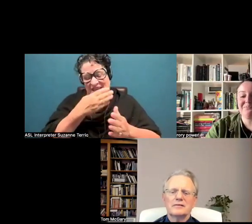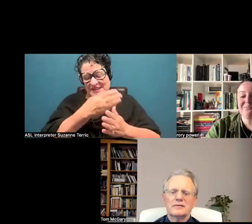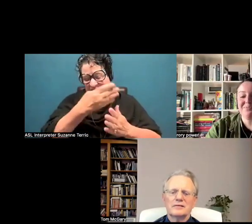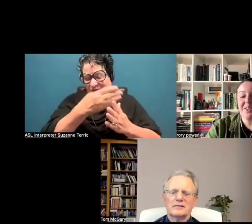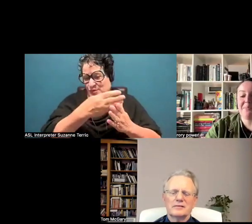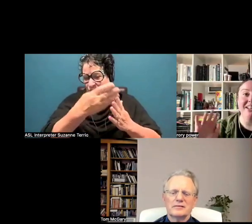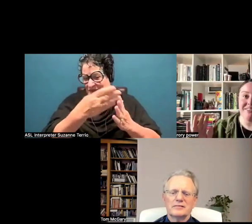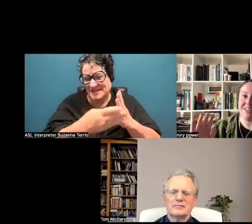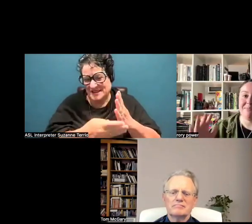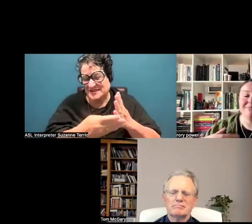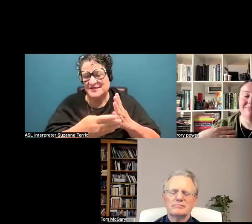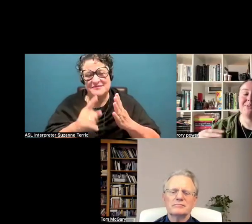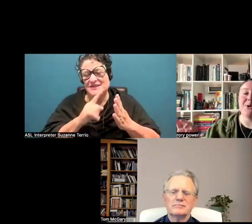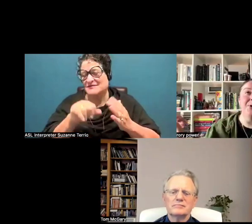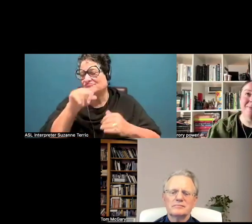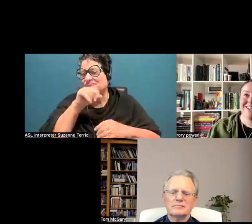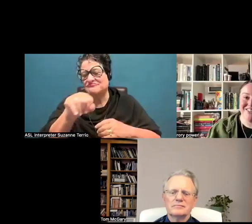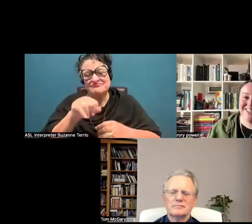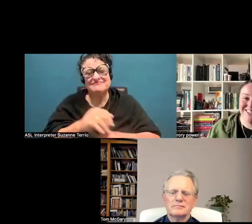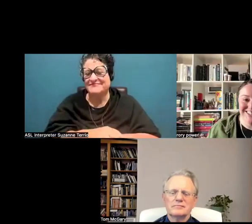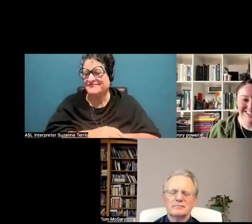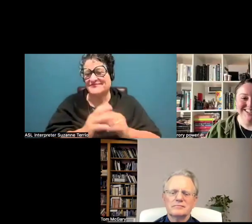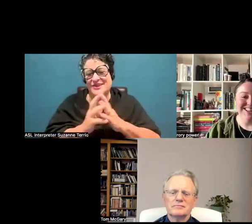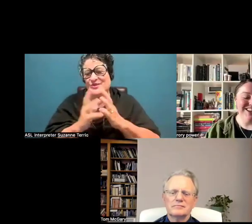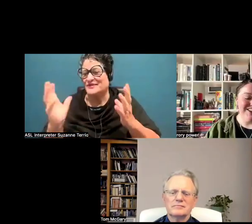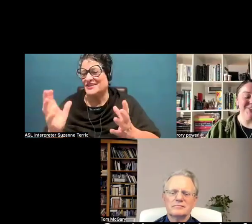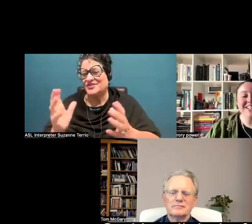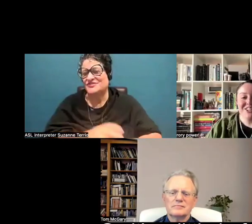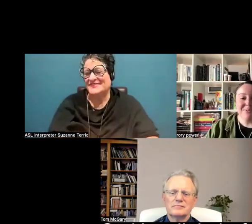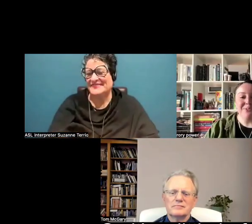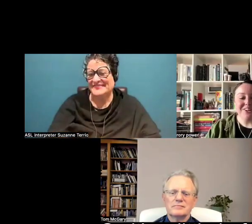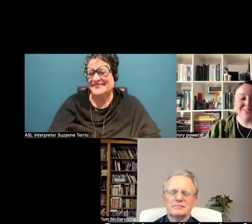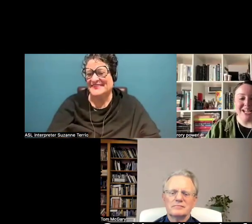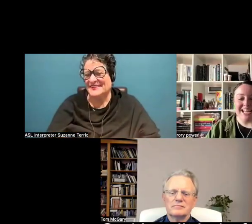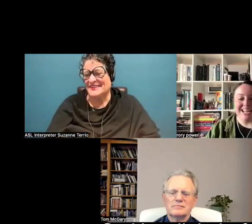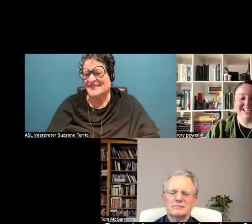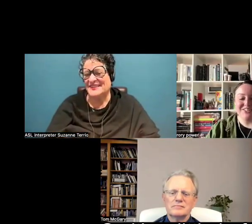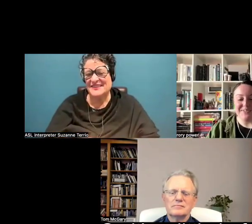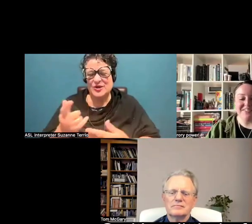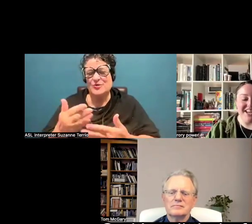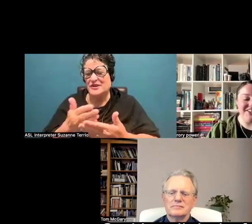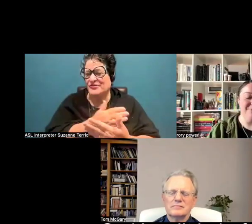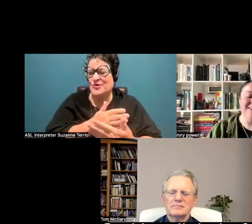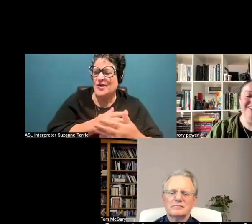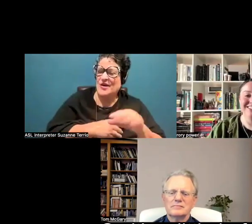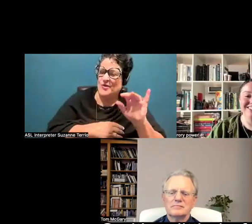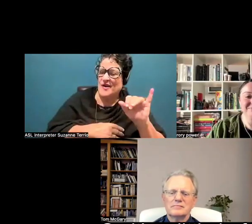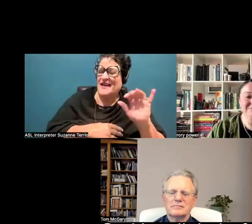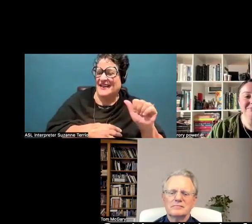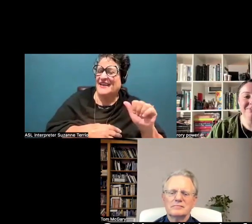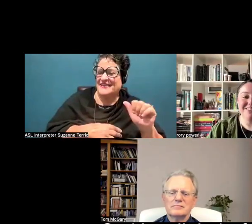Um, but I loved them mm, so much. mm, So it's a little before YA in terms of age,